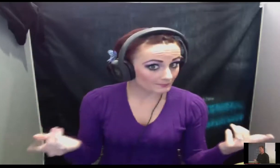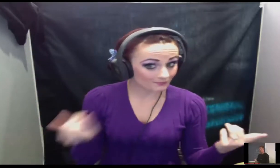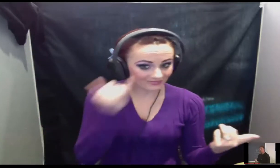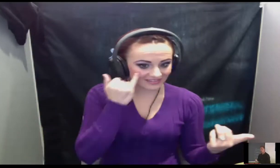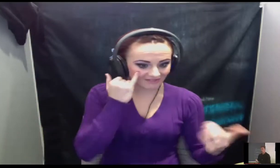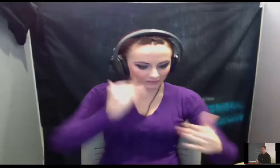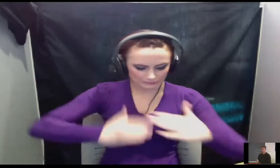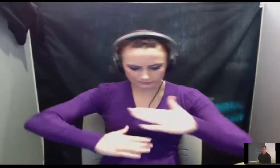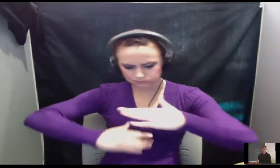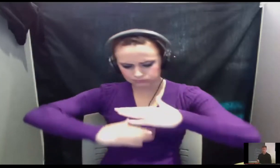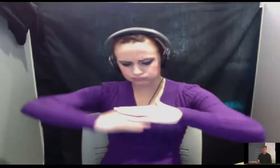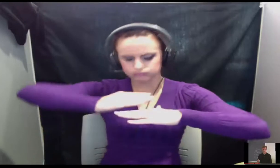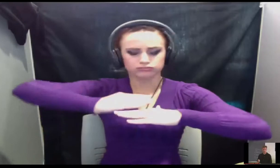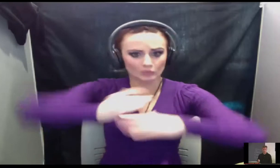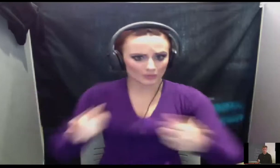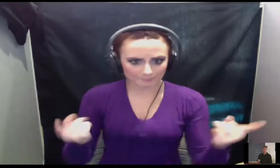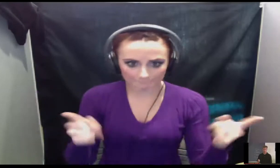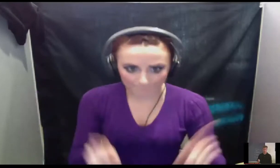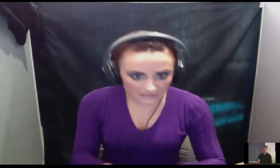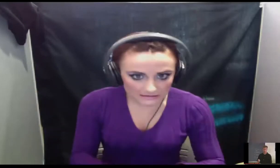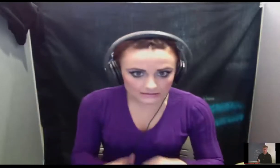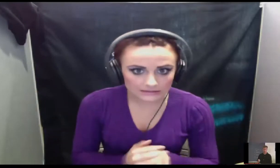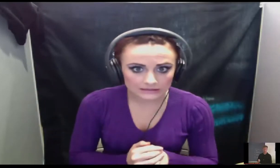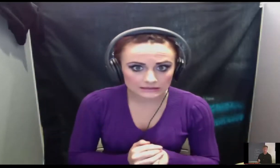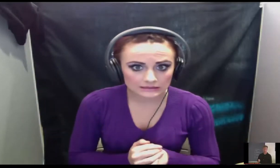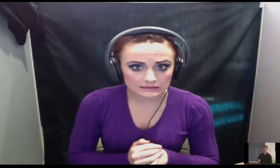what usually happens?